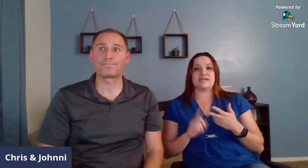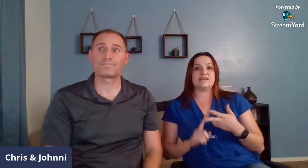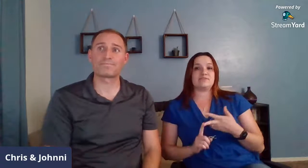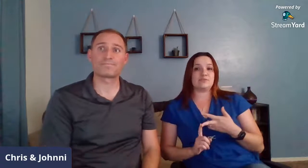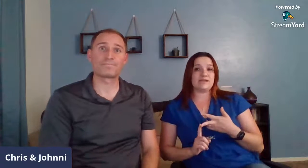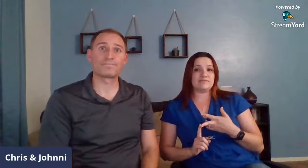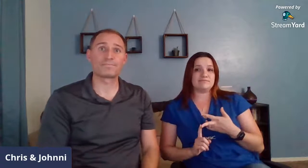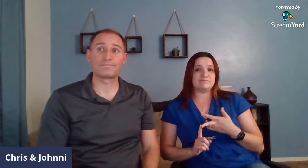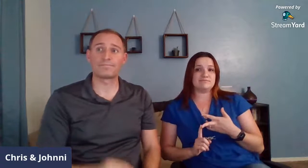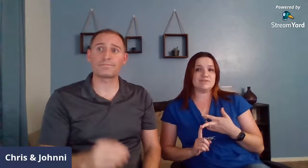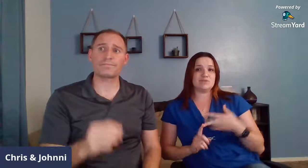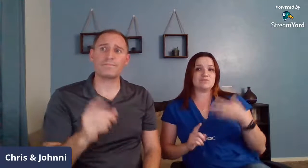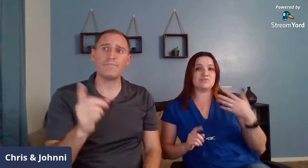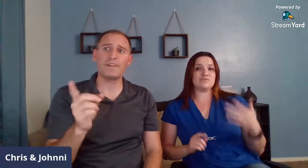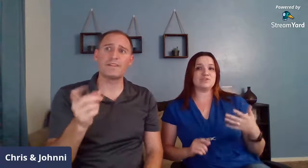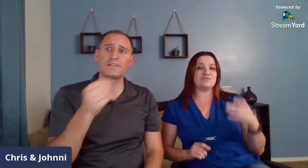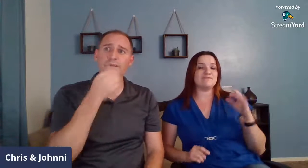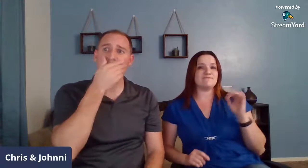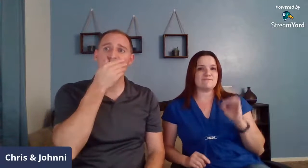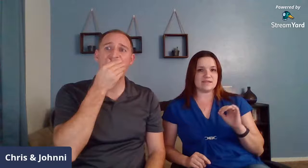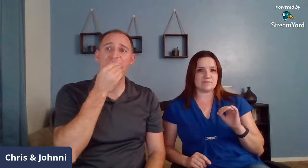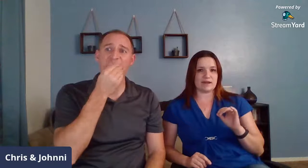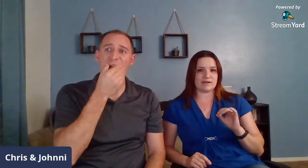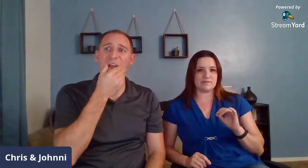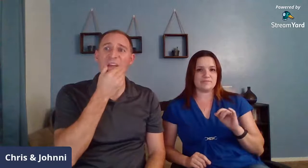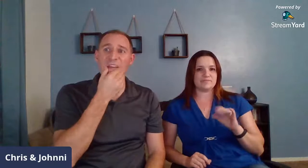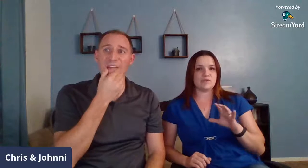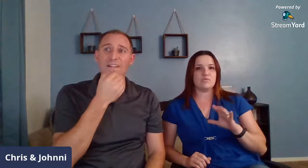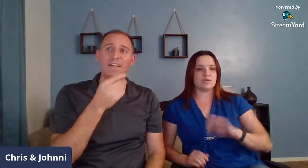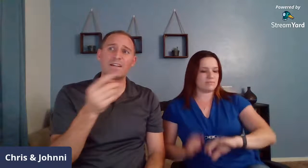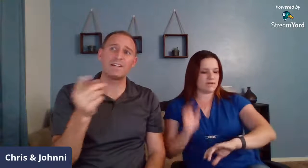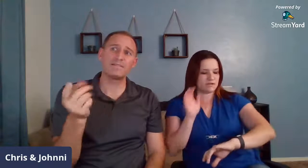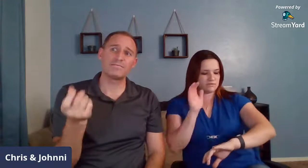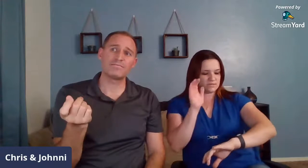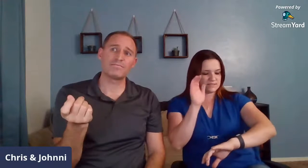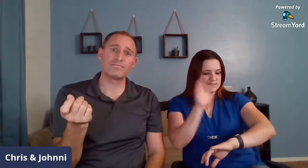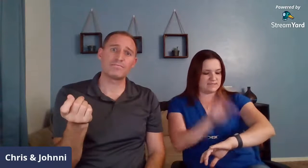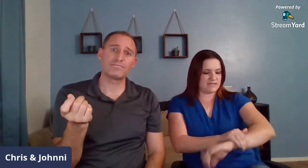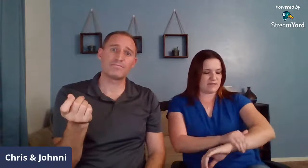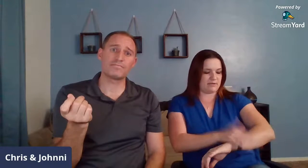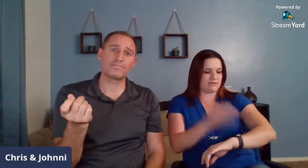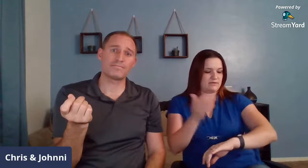Key 3, review and feedback. Yeah. One of my